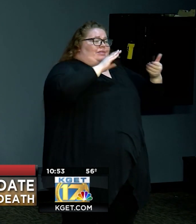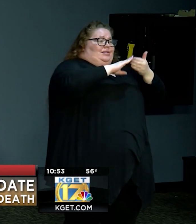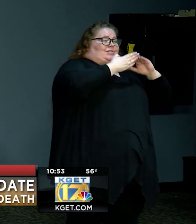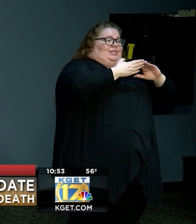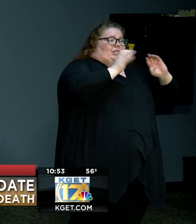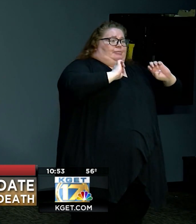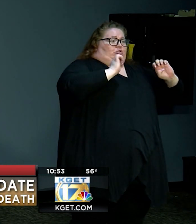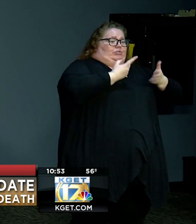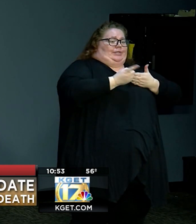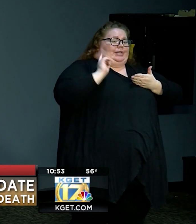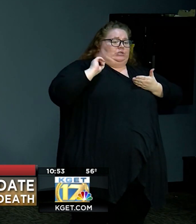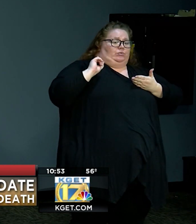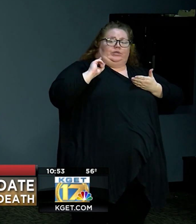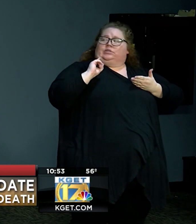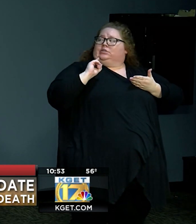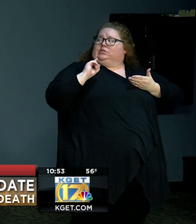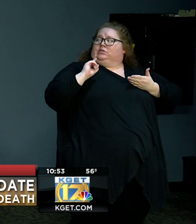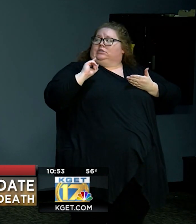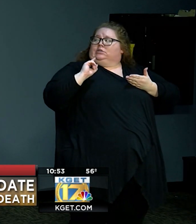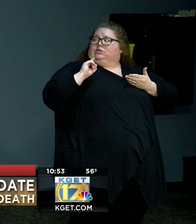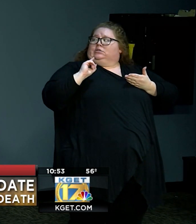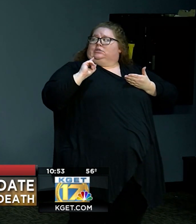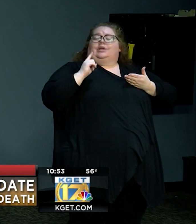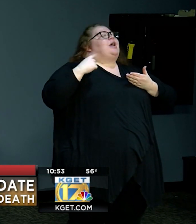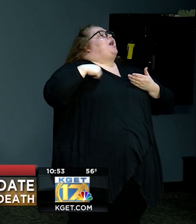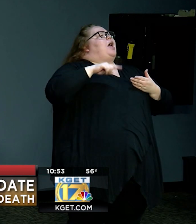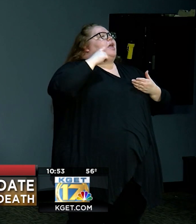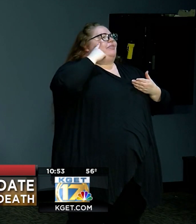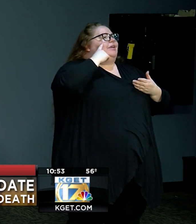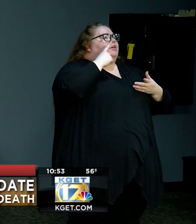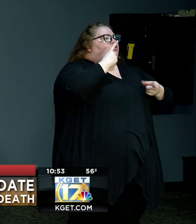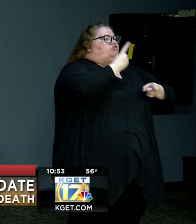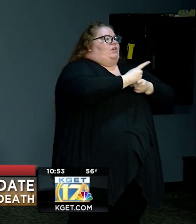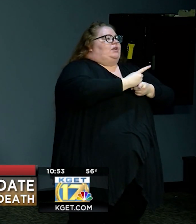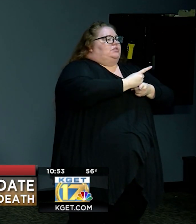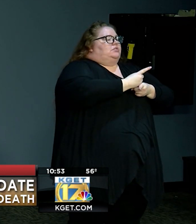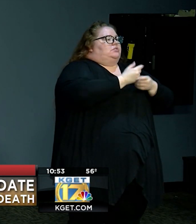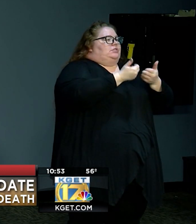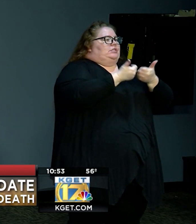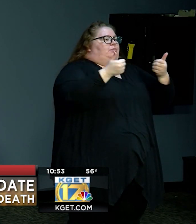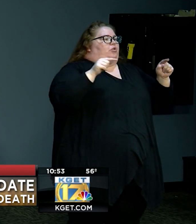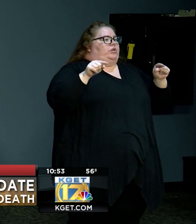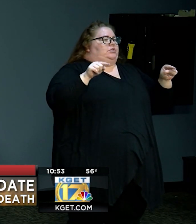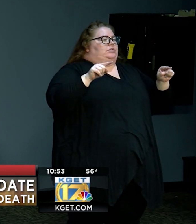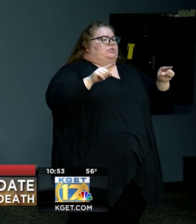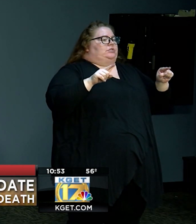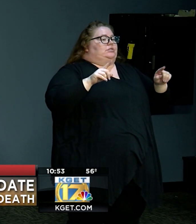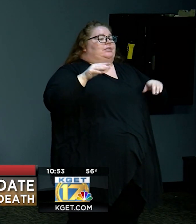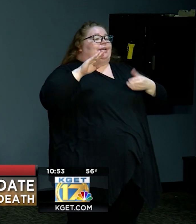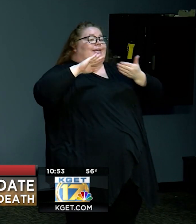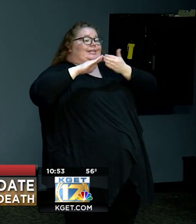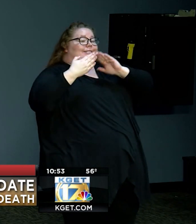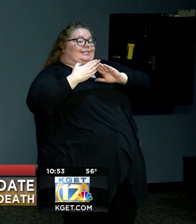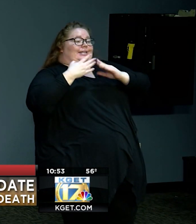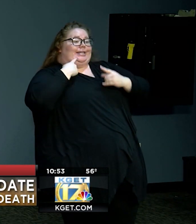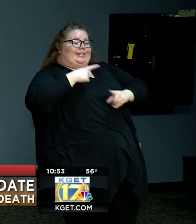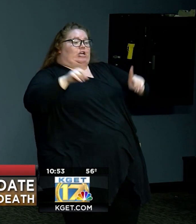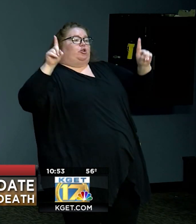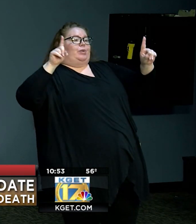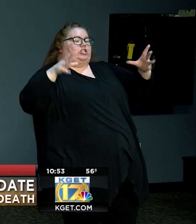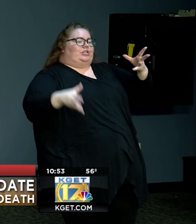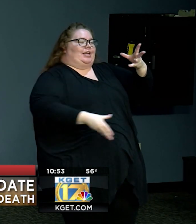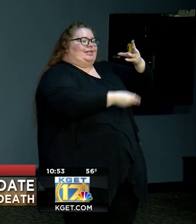week? I would say it's a correct statement, but I would say that the city's declaration is in addition to